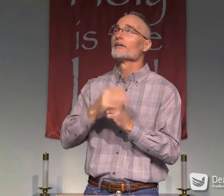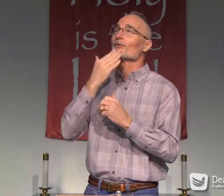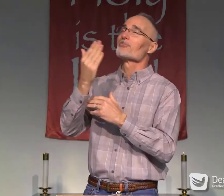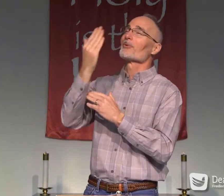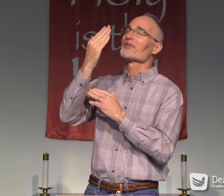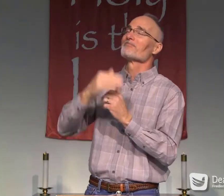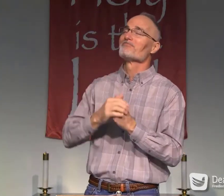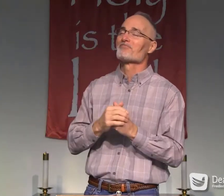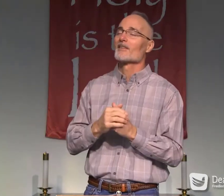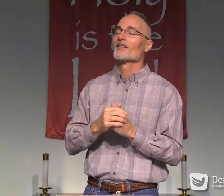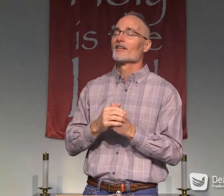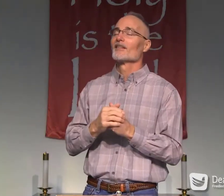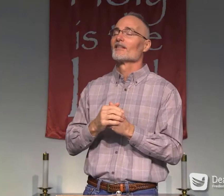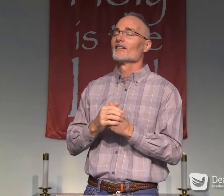Father, good morning.